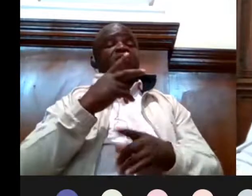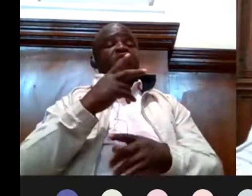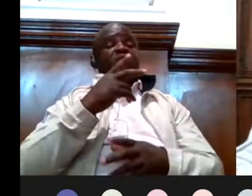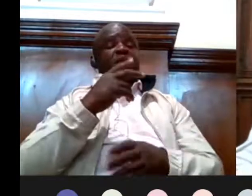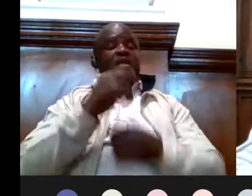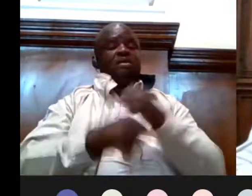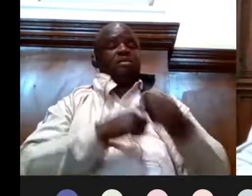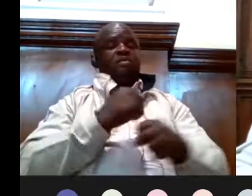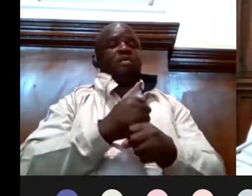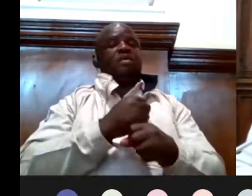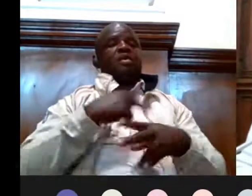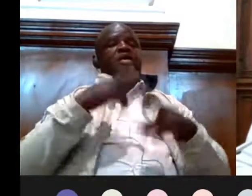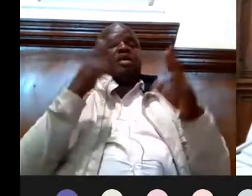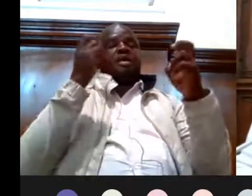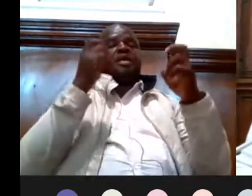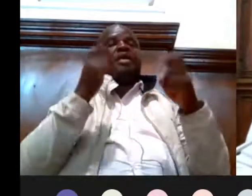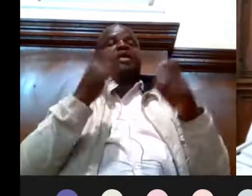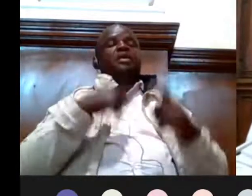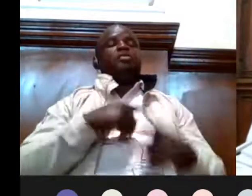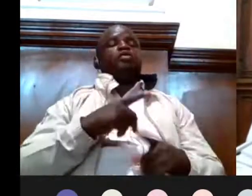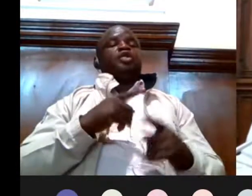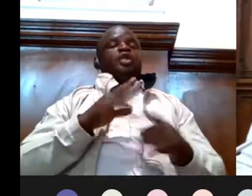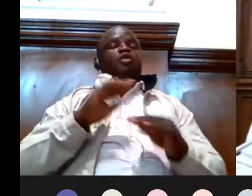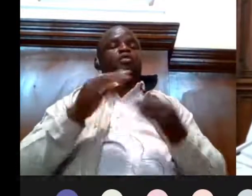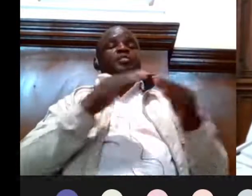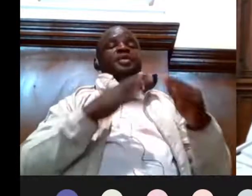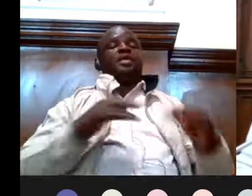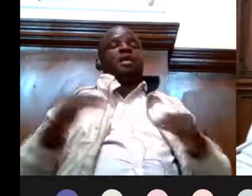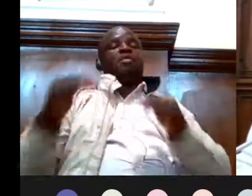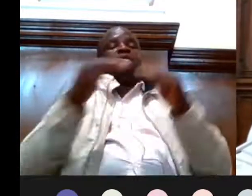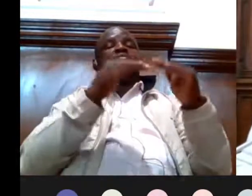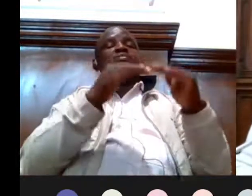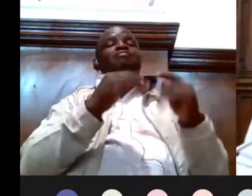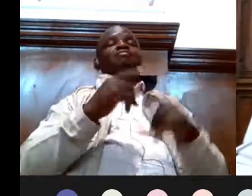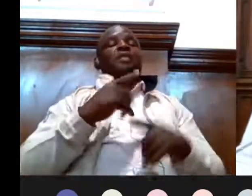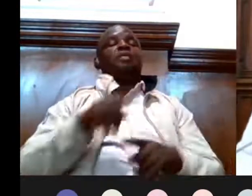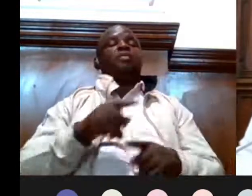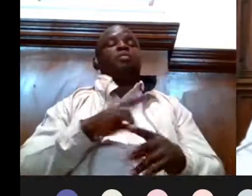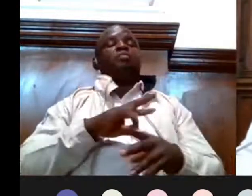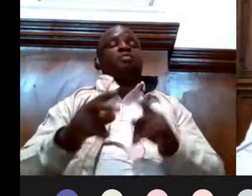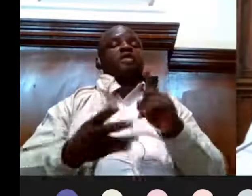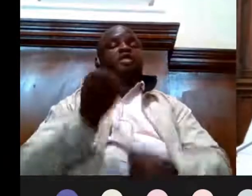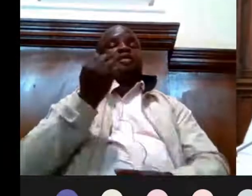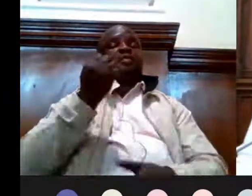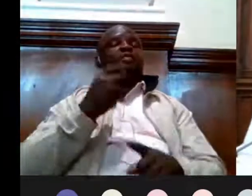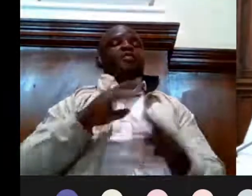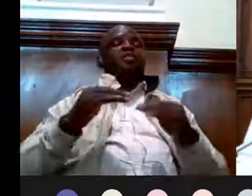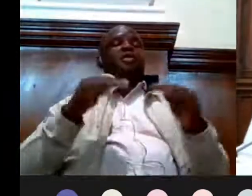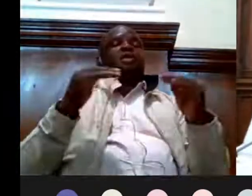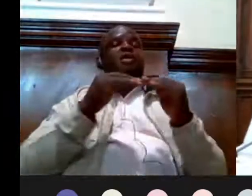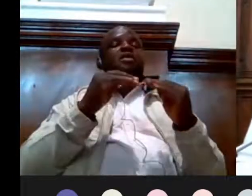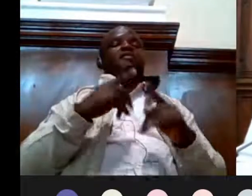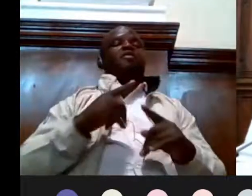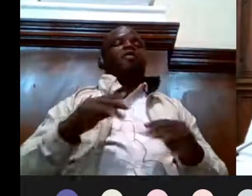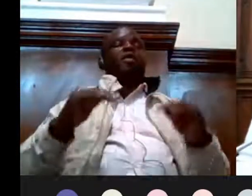under the theme, Generation Equality, Realizing Women's Rights for an Equal Future. The